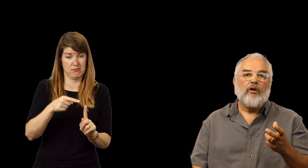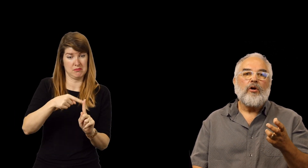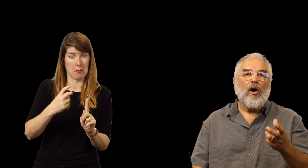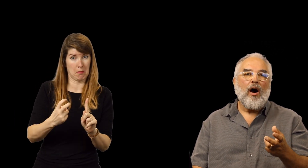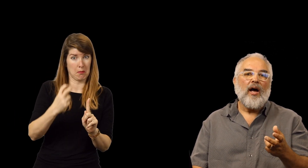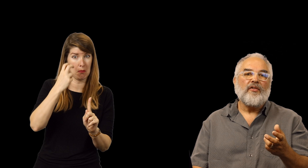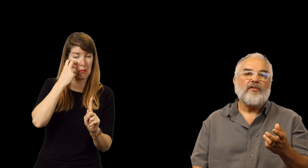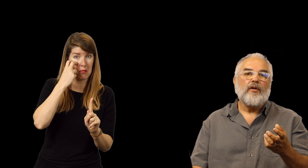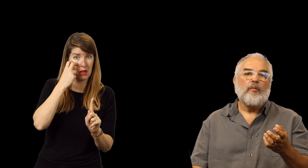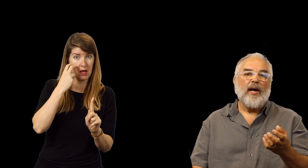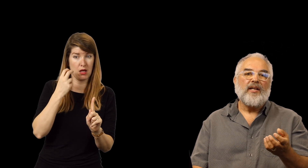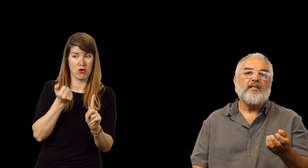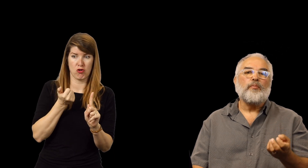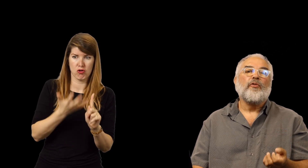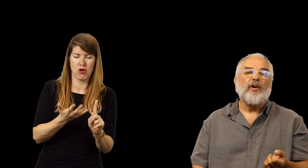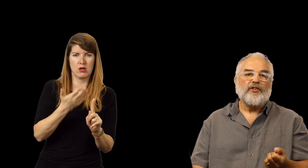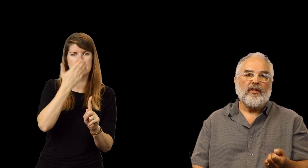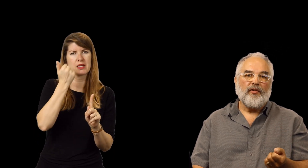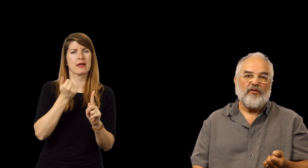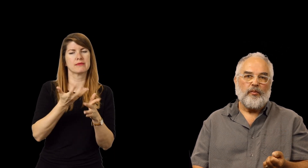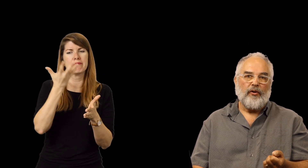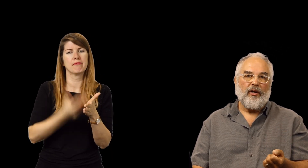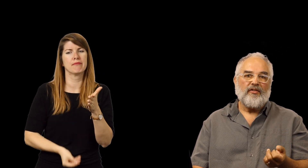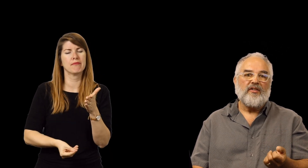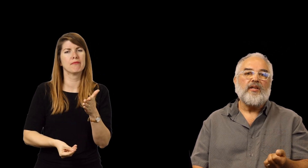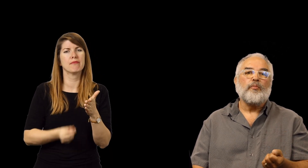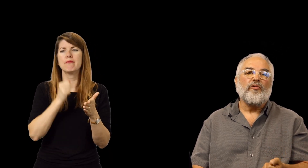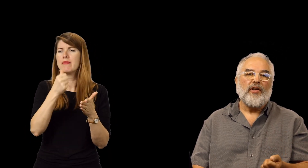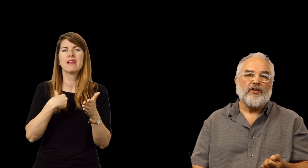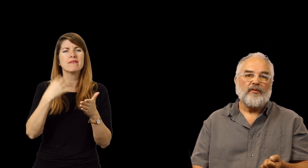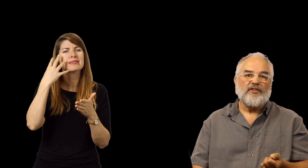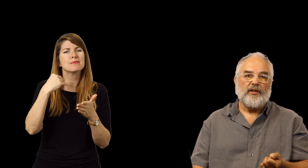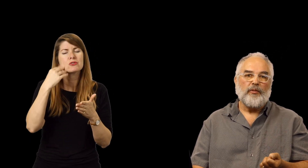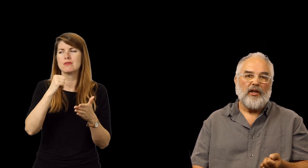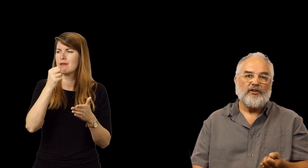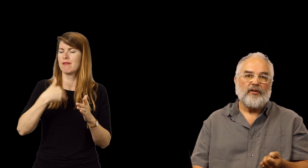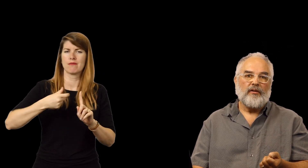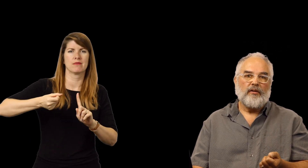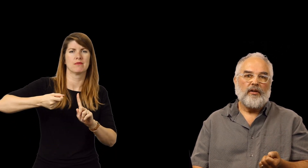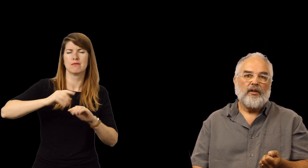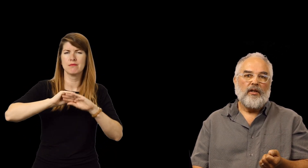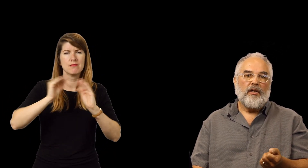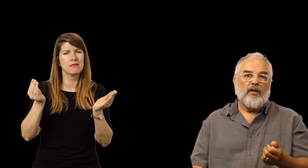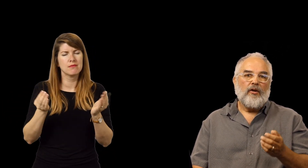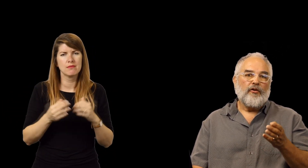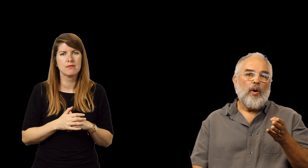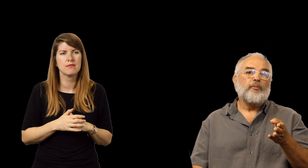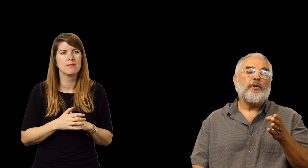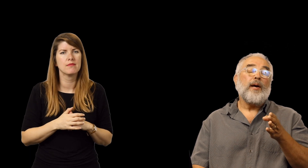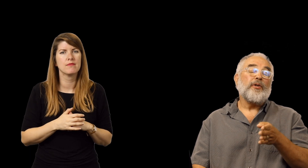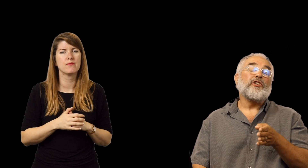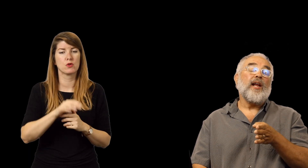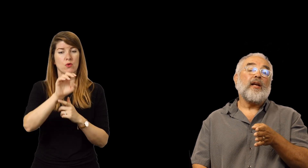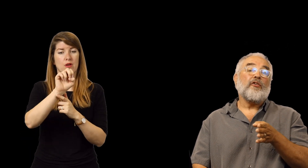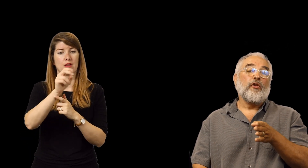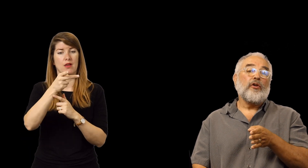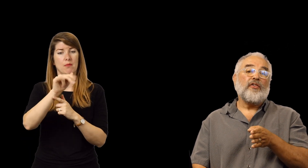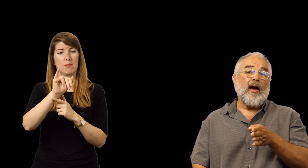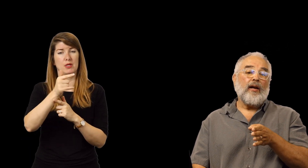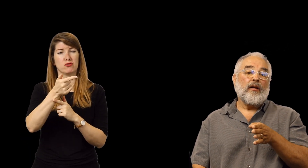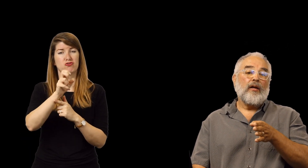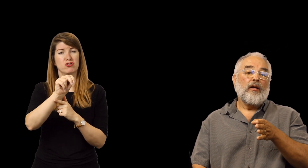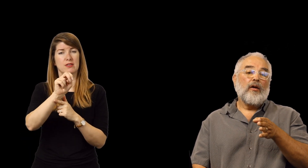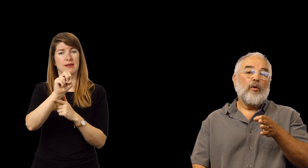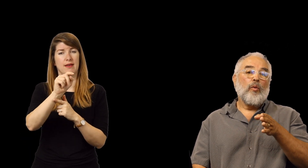blindness caused by a deprivation of experience, a deprivation of stimulation. So epigenetics